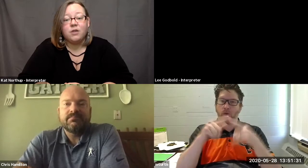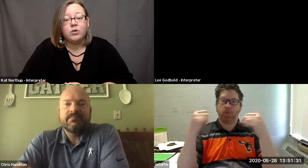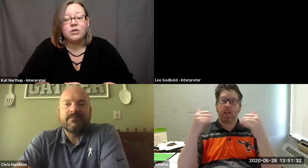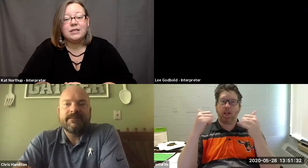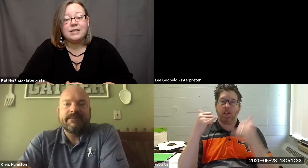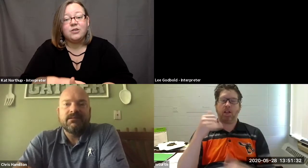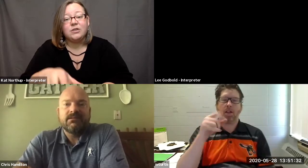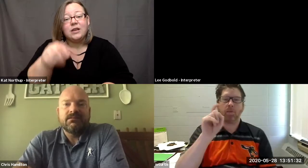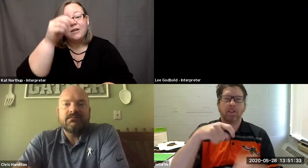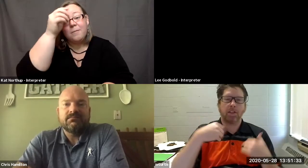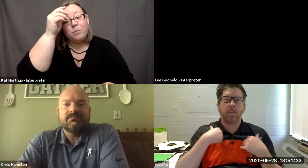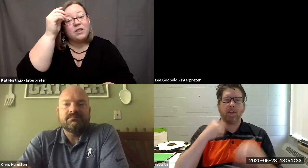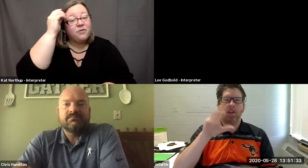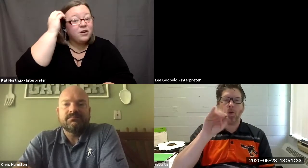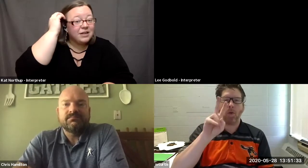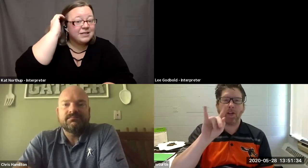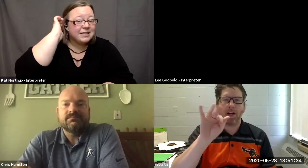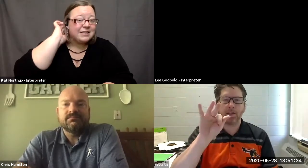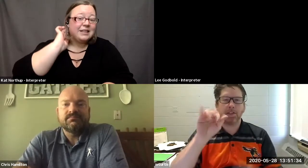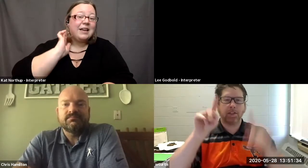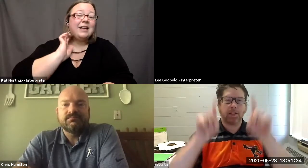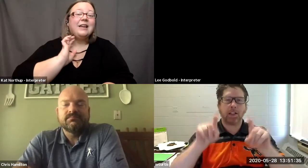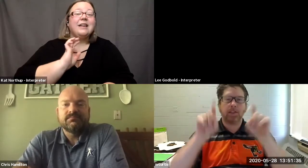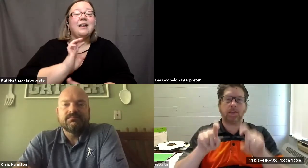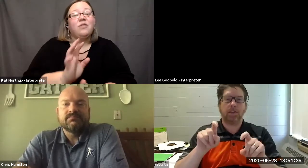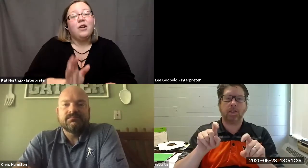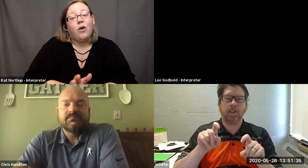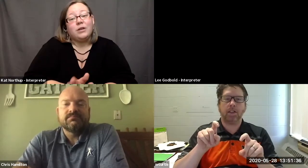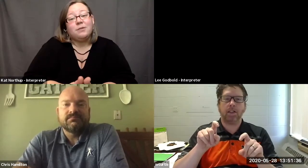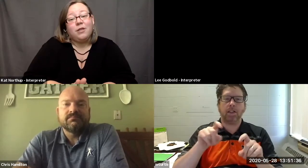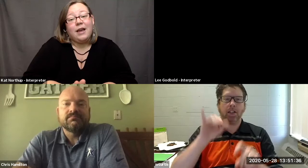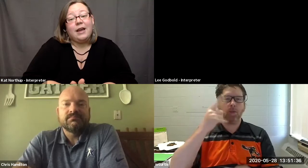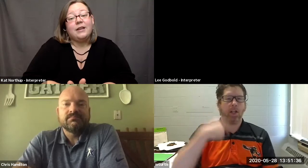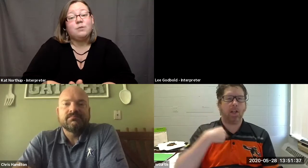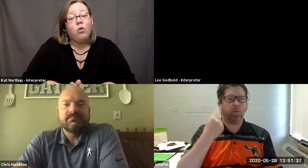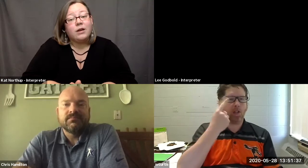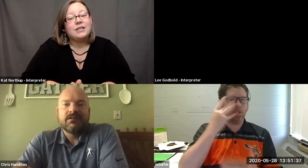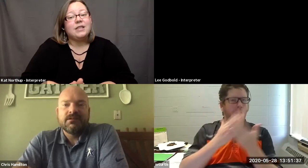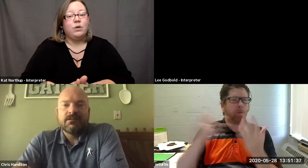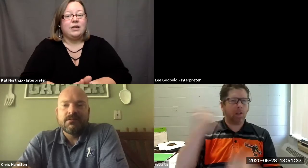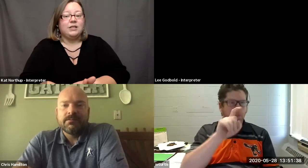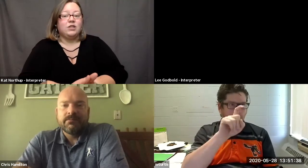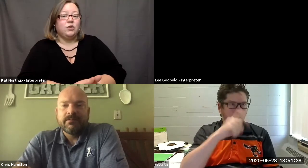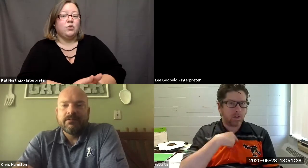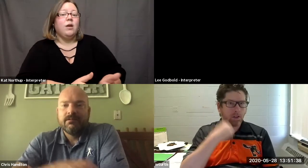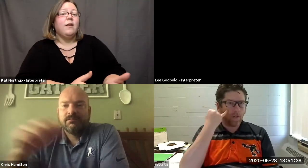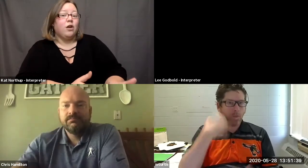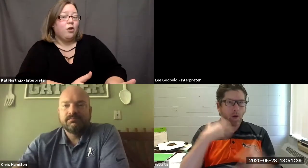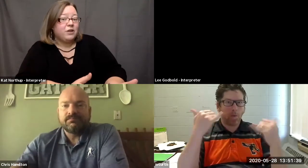sophomores to seniors. But the fear is that if they are going to play sports, they would need to do a